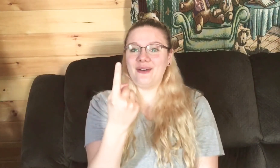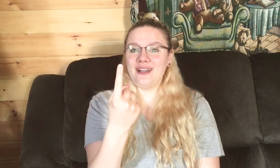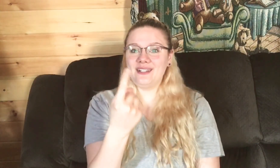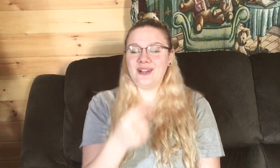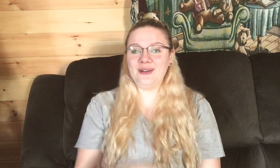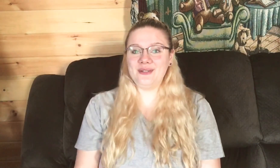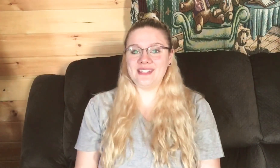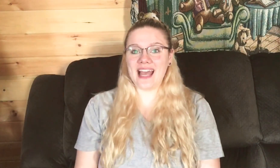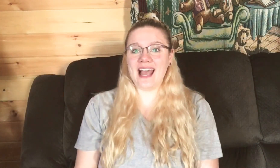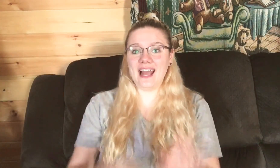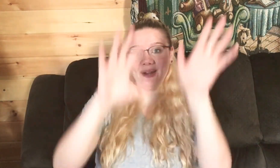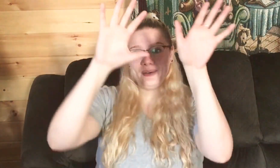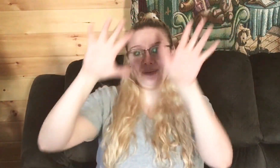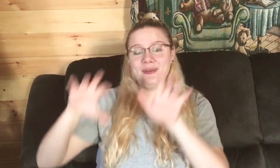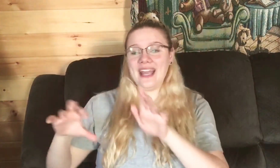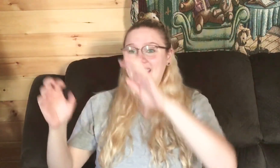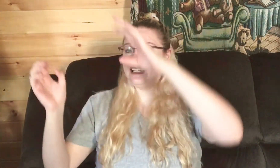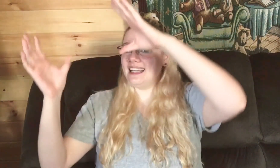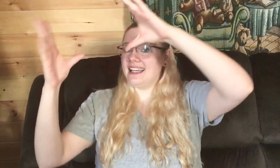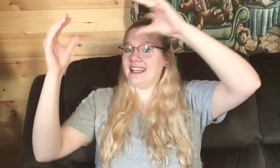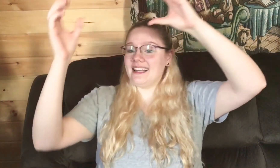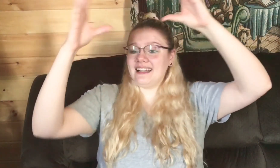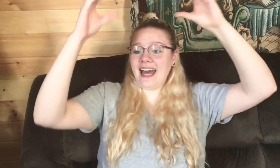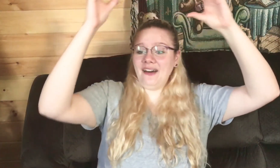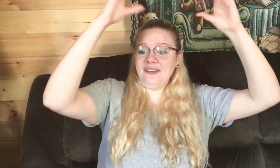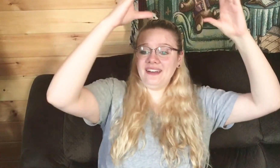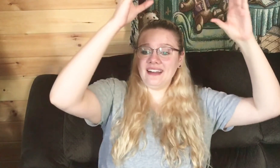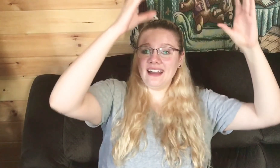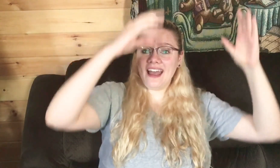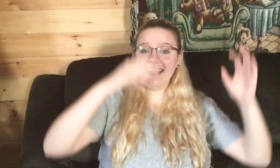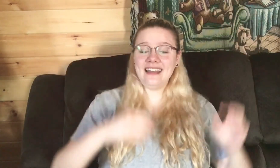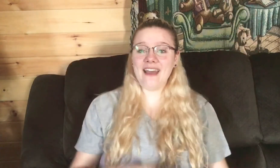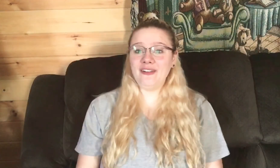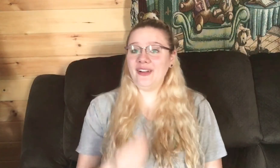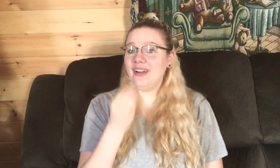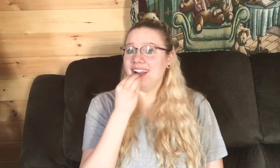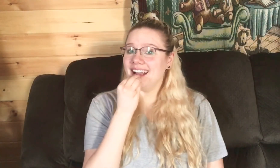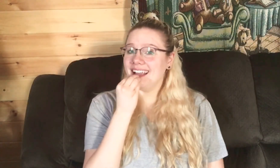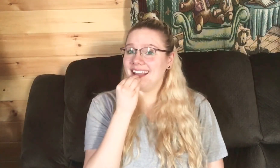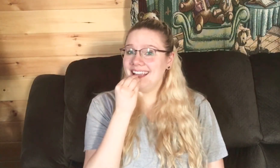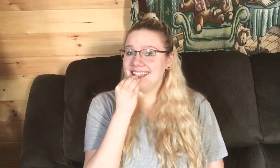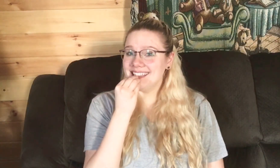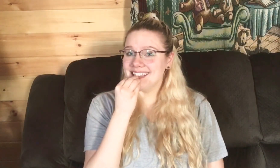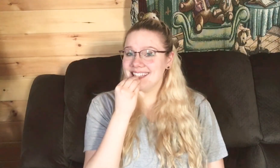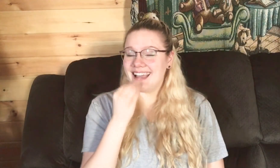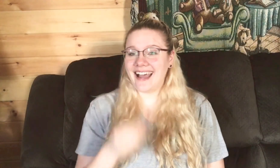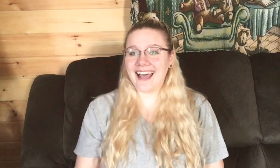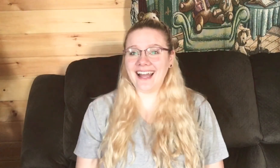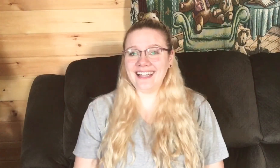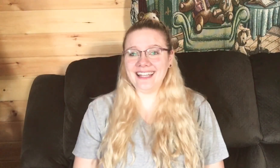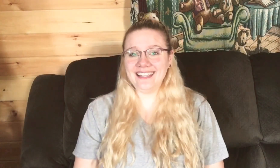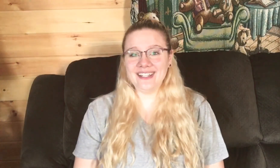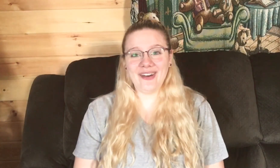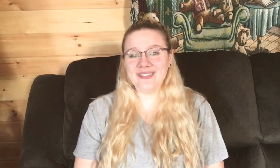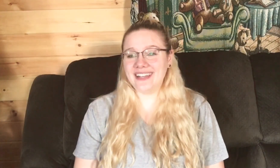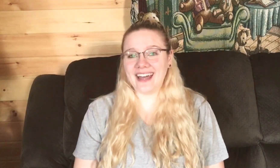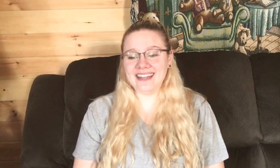Everyone knows that a rain cloud never eats honey. No, not a